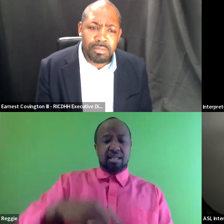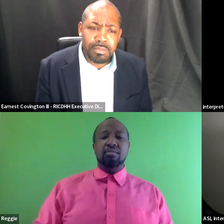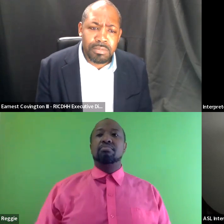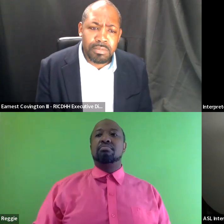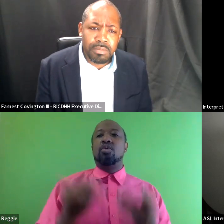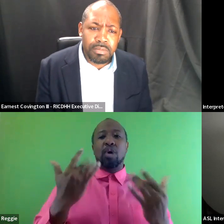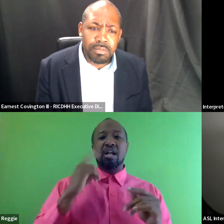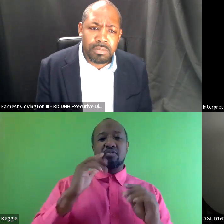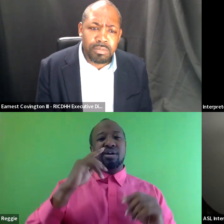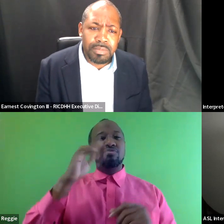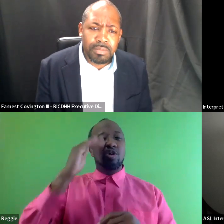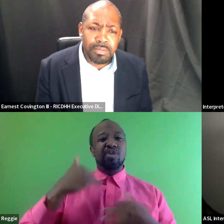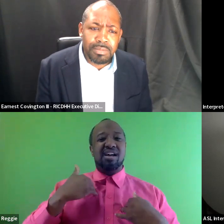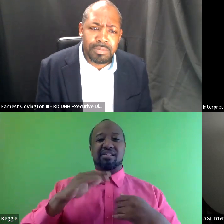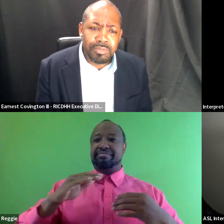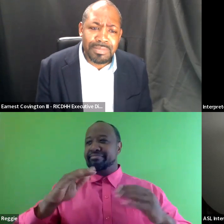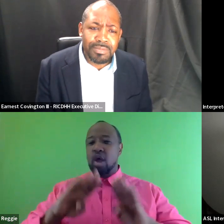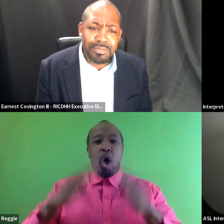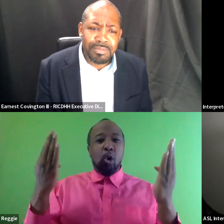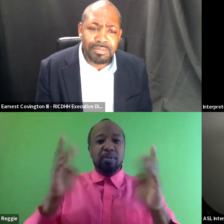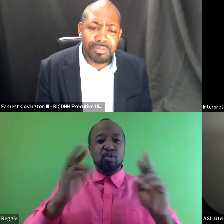that a Black male who was deaf was her teacher.